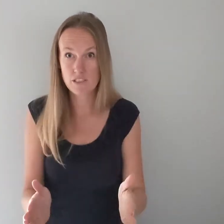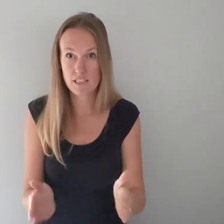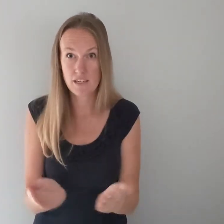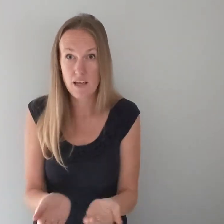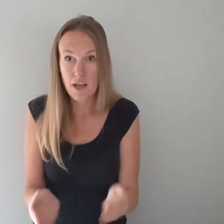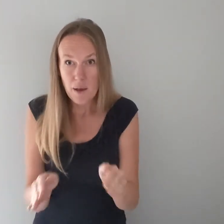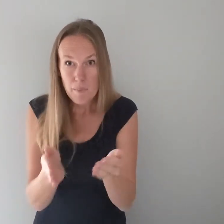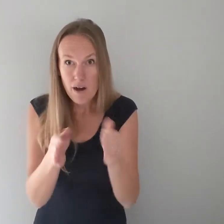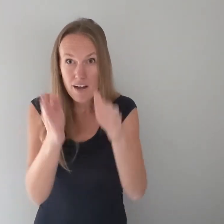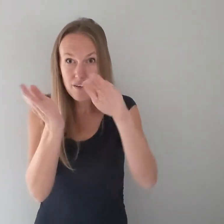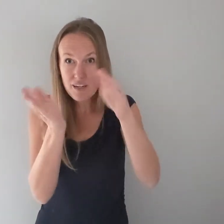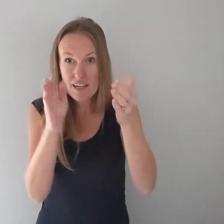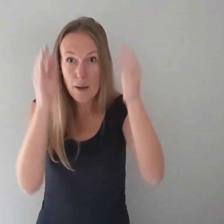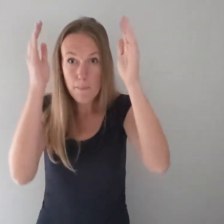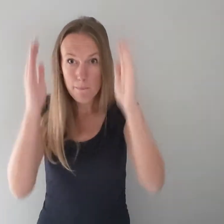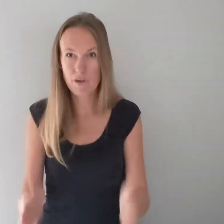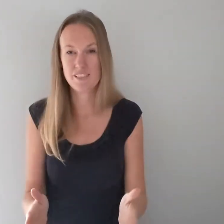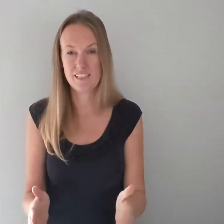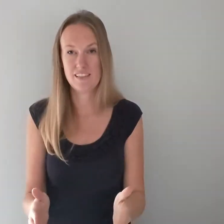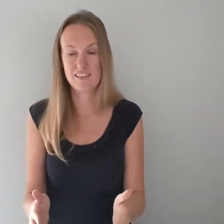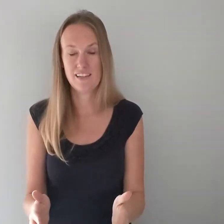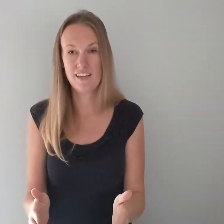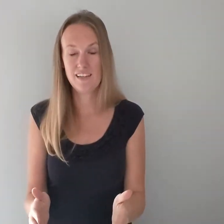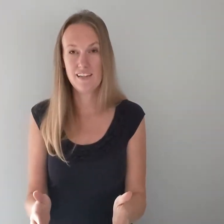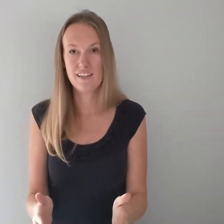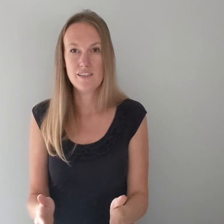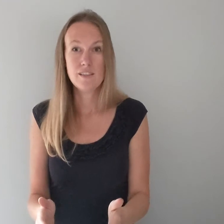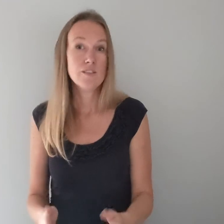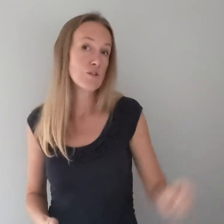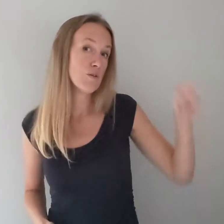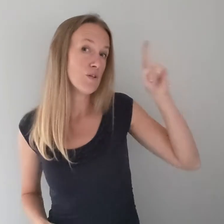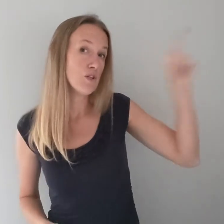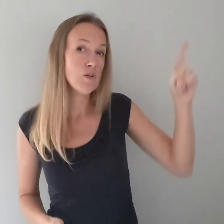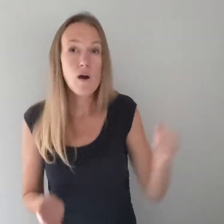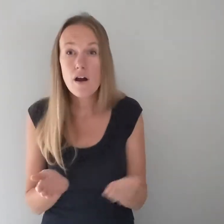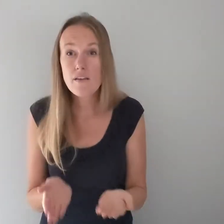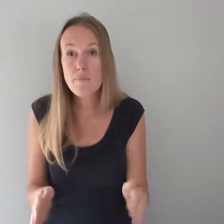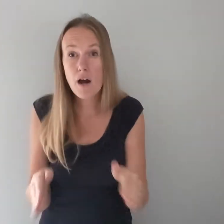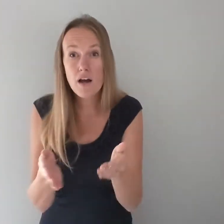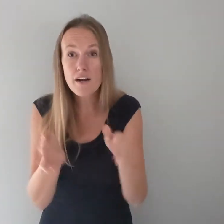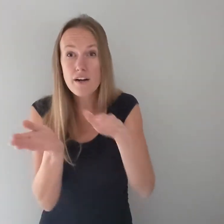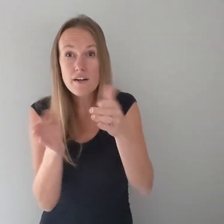person. Pottery, person, okay? So you are the potter.